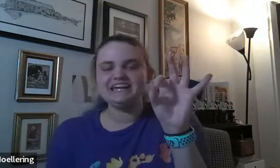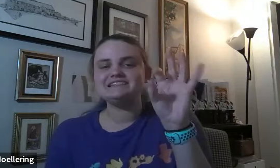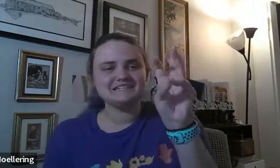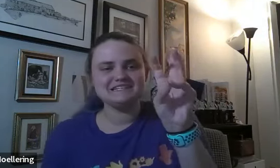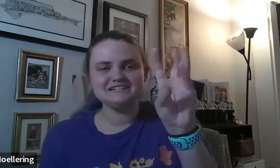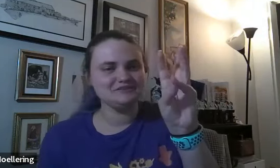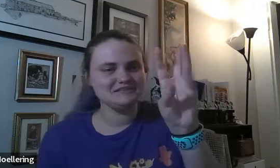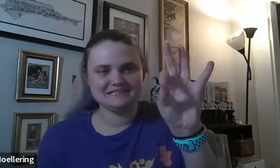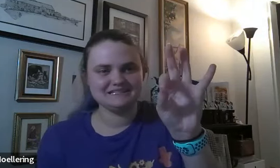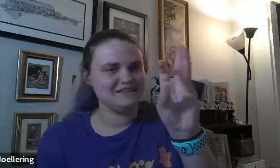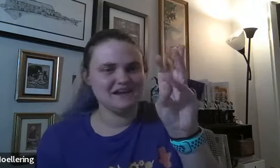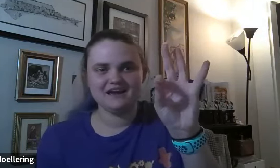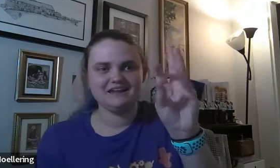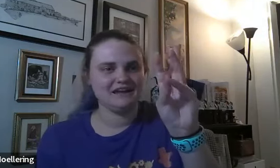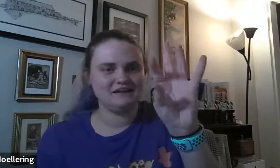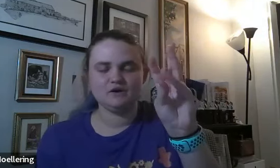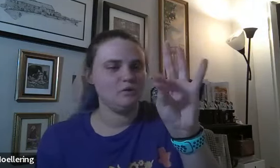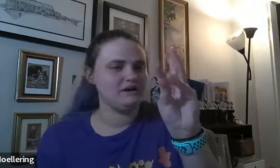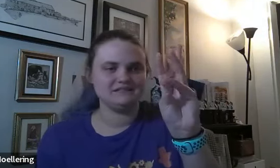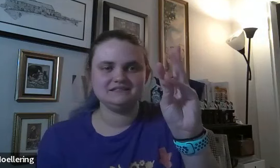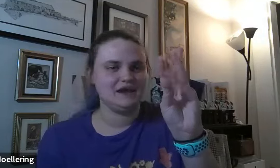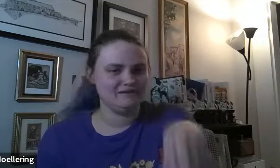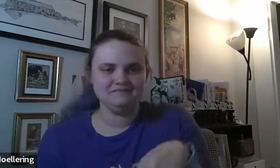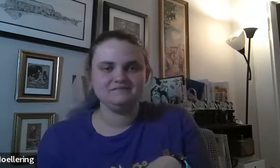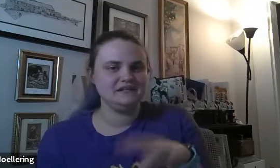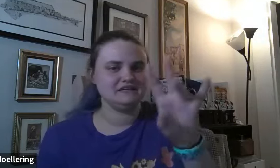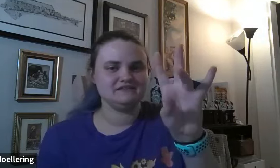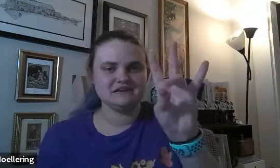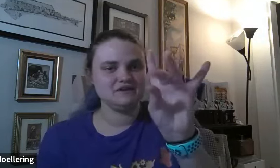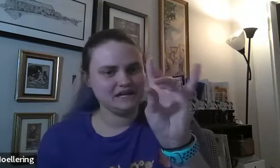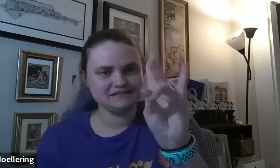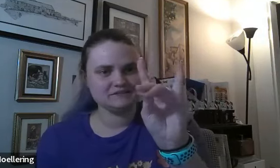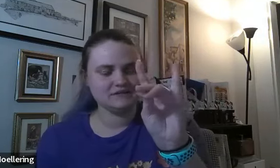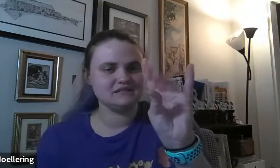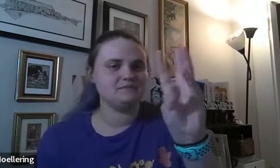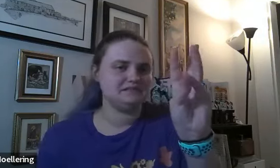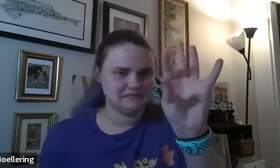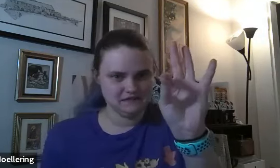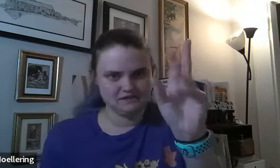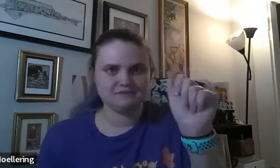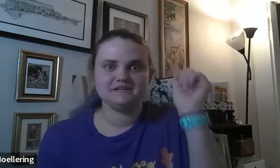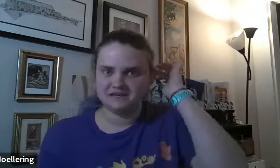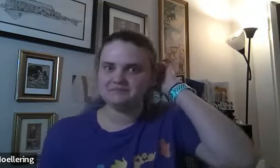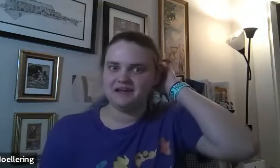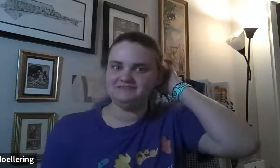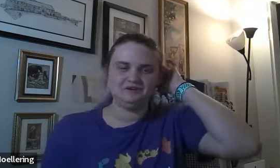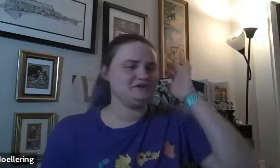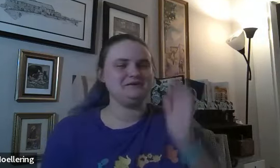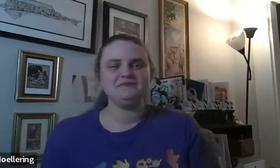It's easy to do the 6 and the 9. It always, yeah. It's like the 7 and 8s get mixed up and 6 and 9s get mixed up. Yeah, you're good.